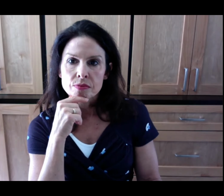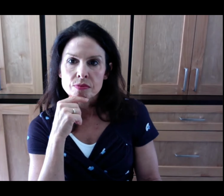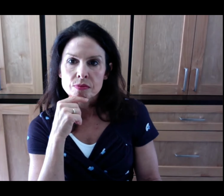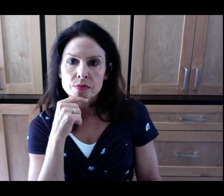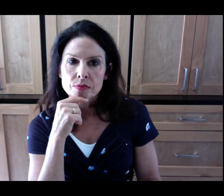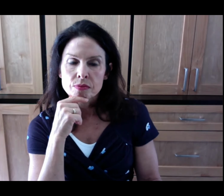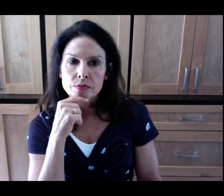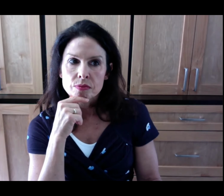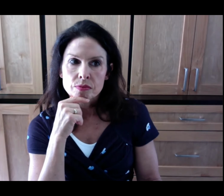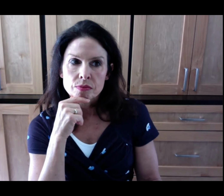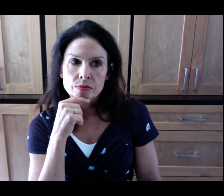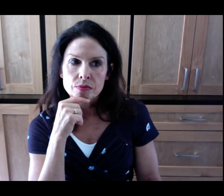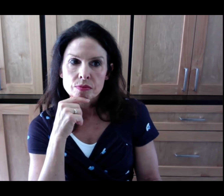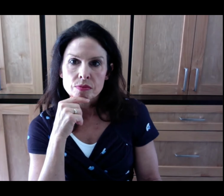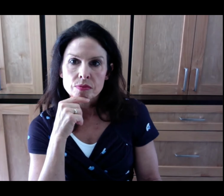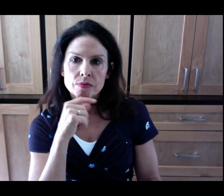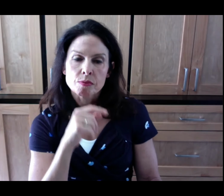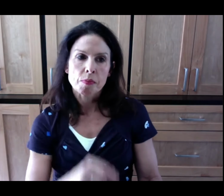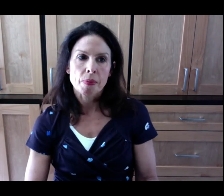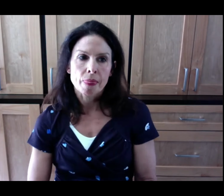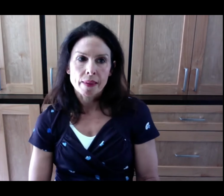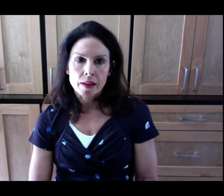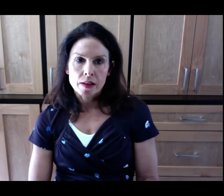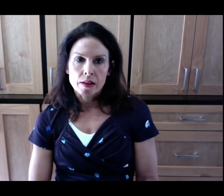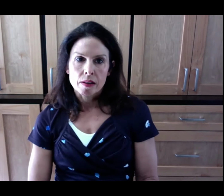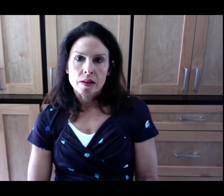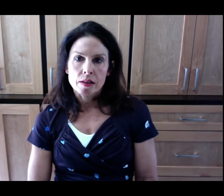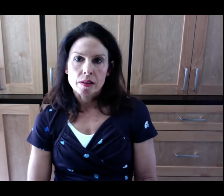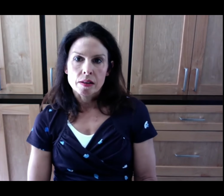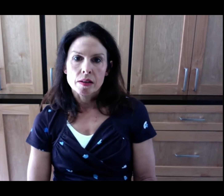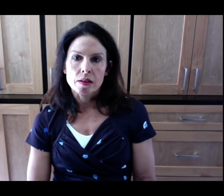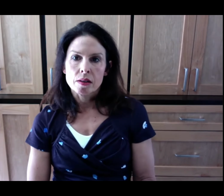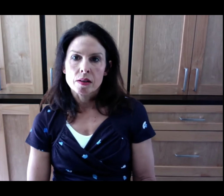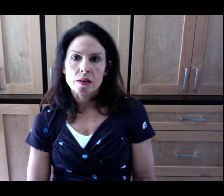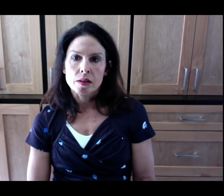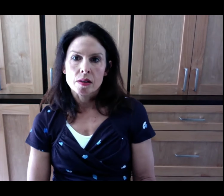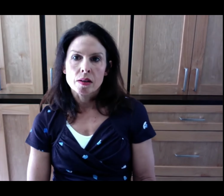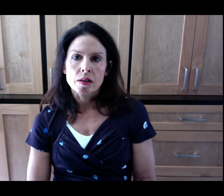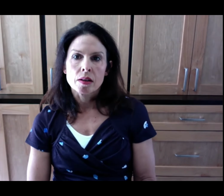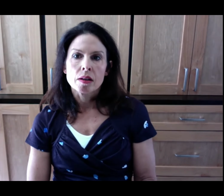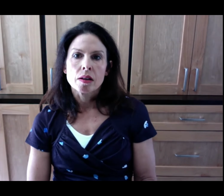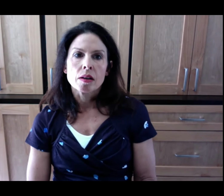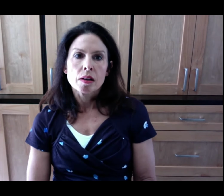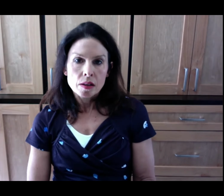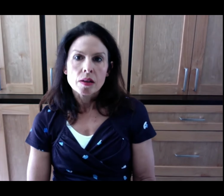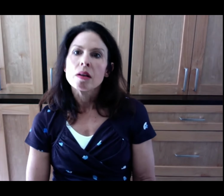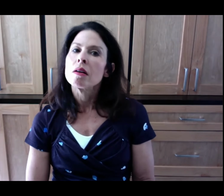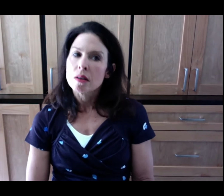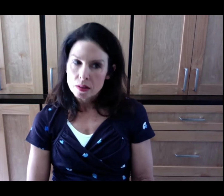it is an open source book that is in Canvas, but we do the activities and we do the lectures in